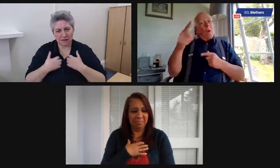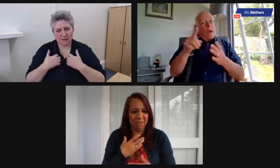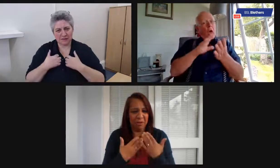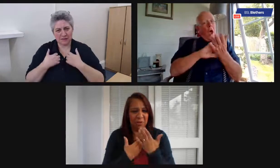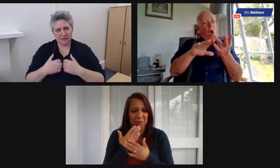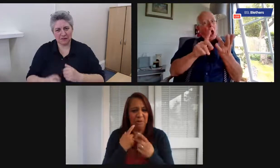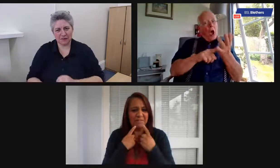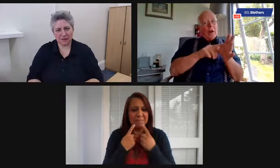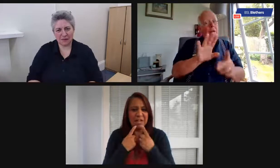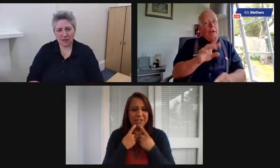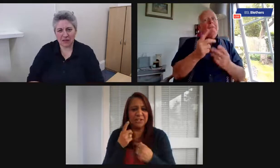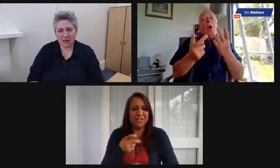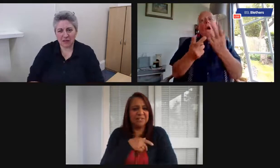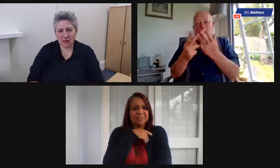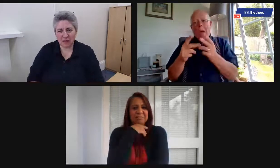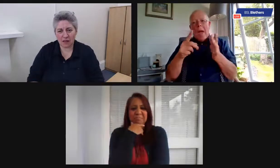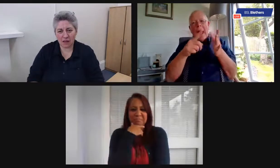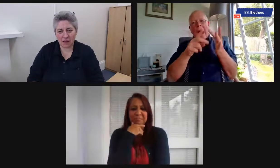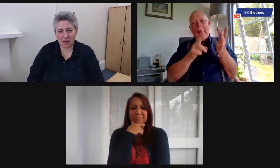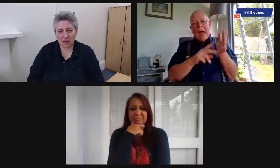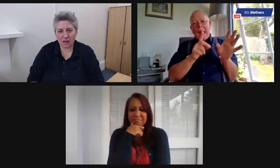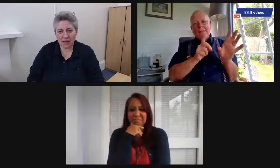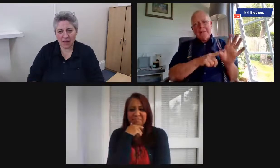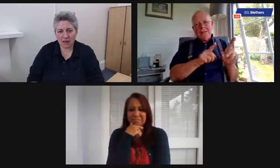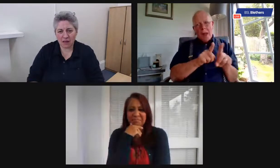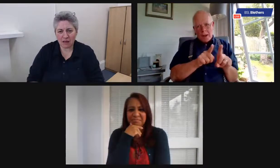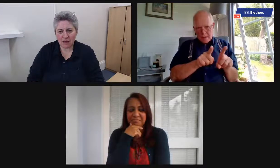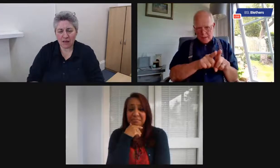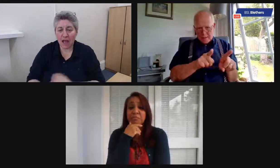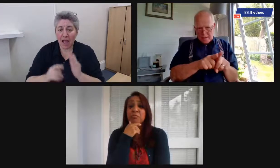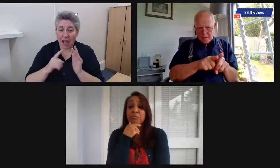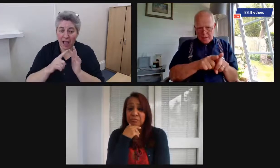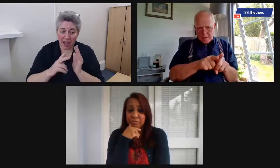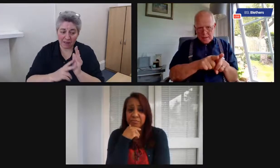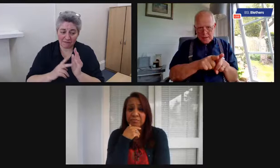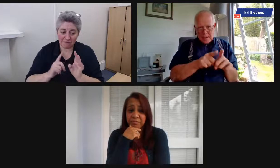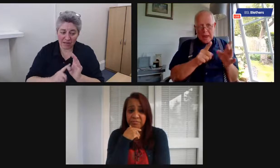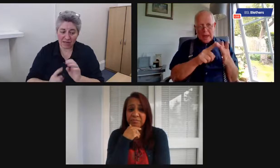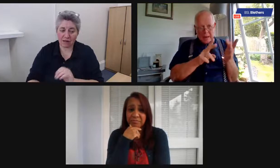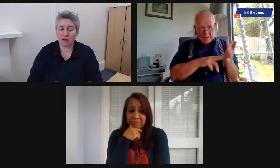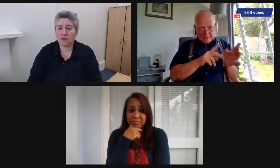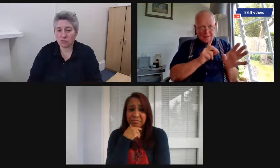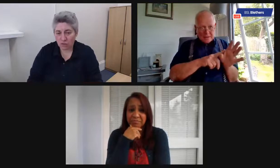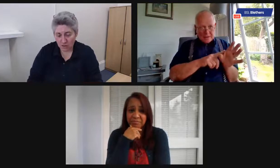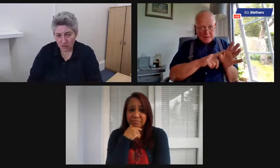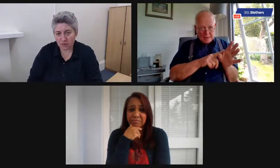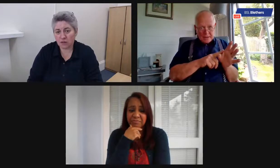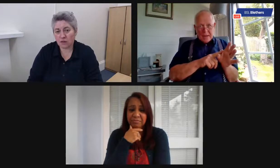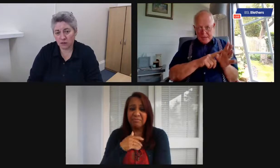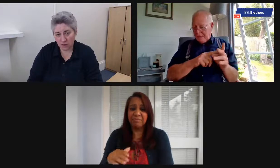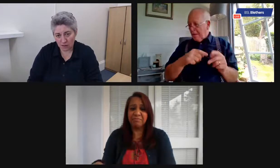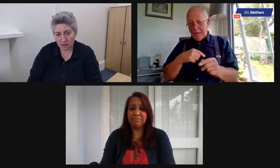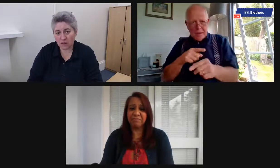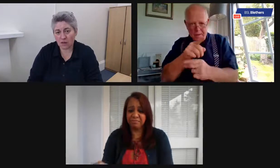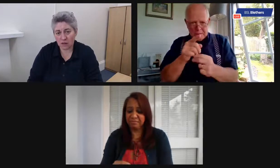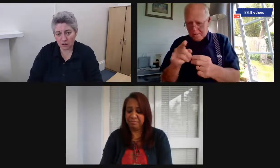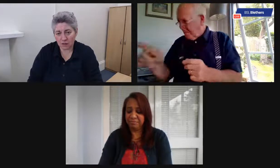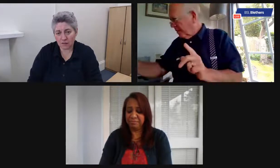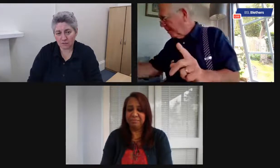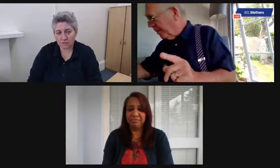edges can be smooth. So it's not only holly that does that. Ivy does the same thing too. Yeah. So let me